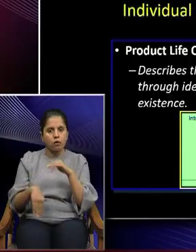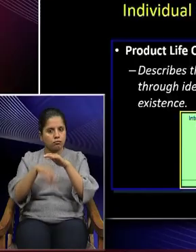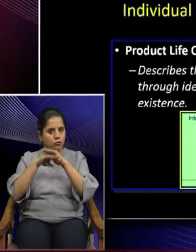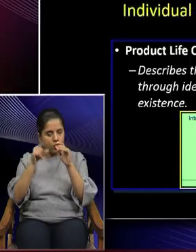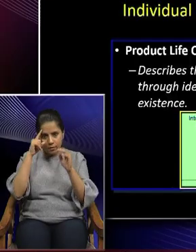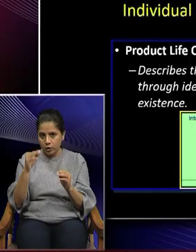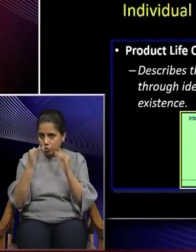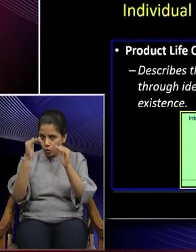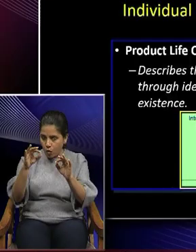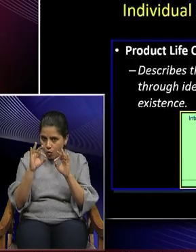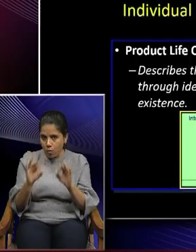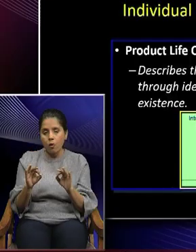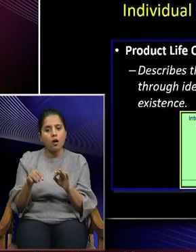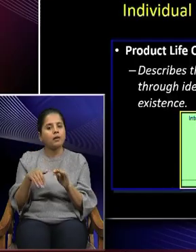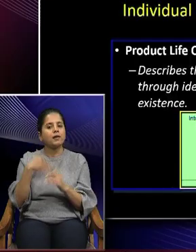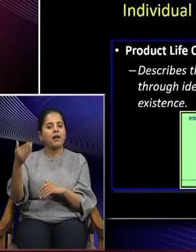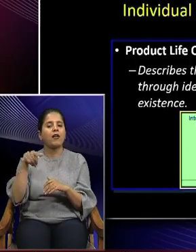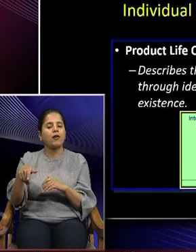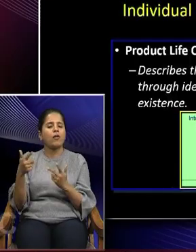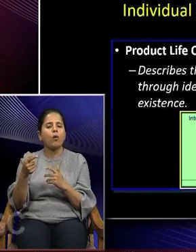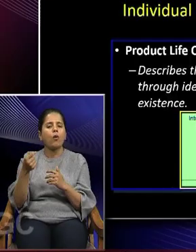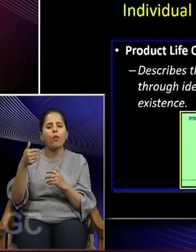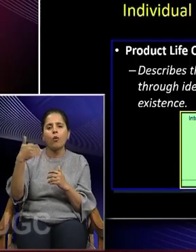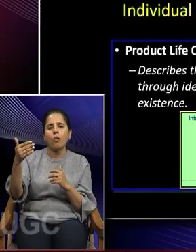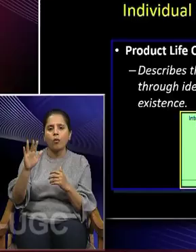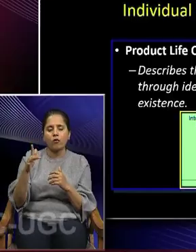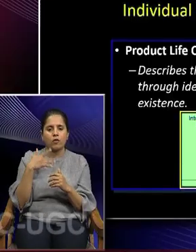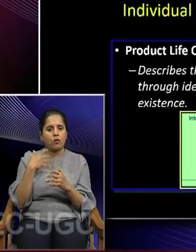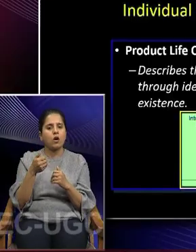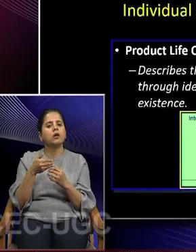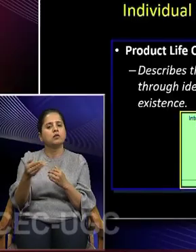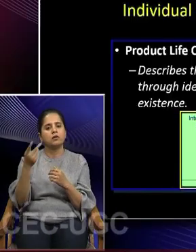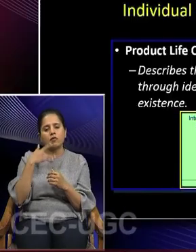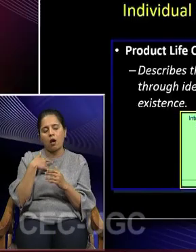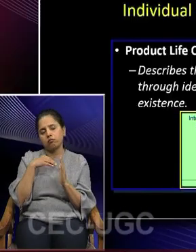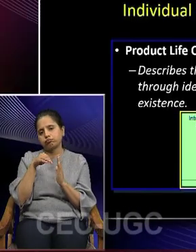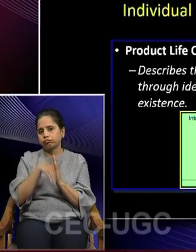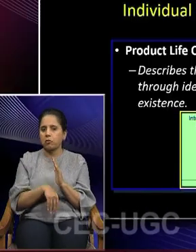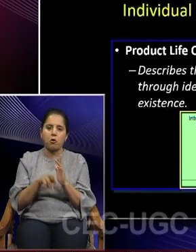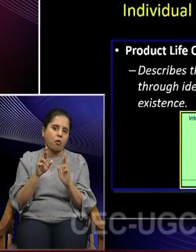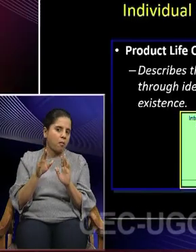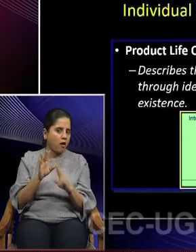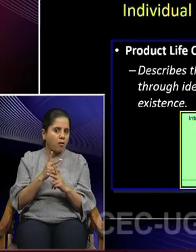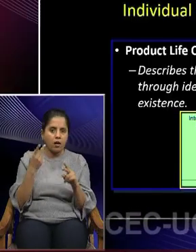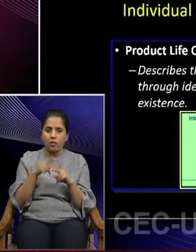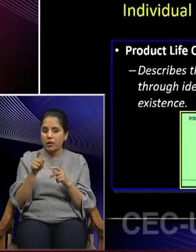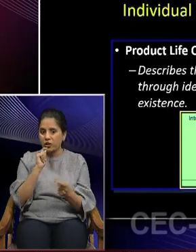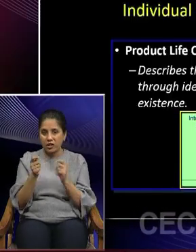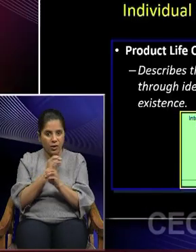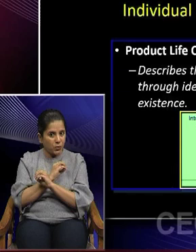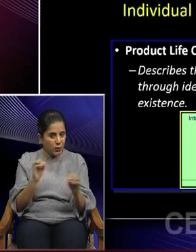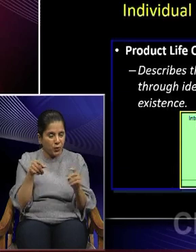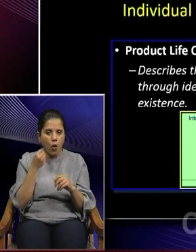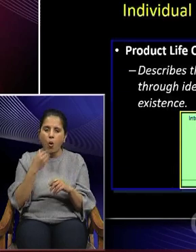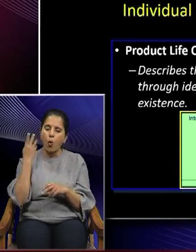maturity and eventually at some point of time is bound to see decline if there is no modification, there is